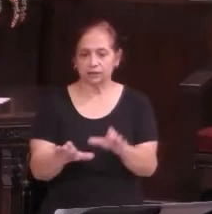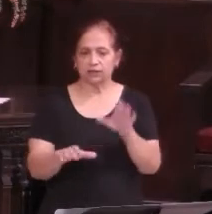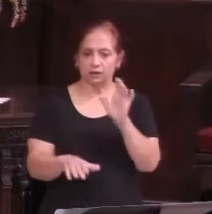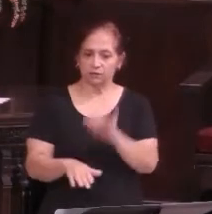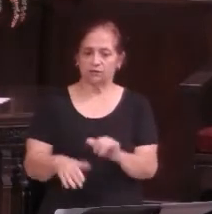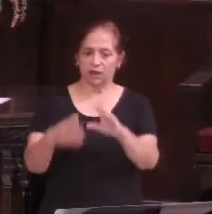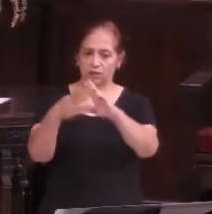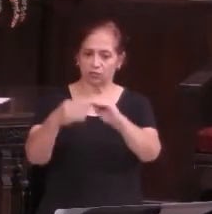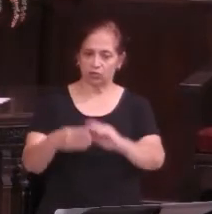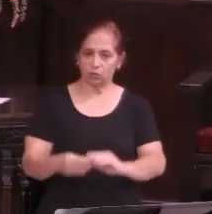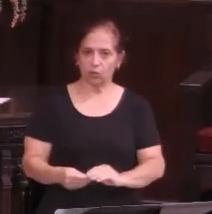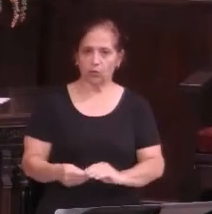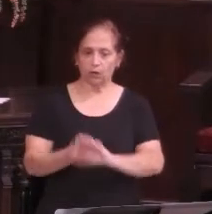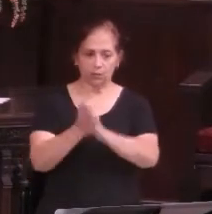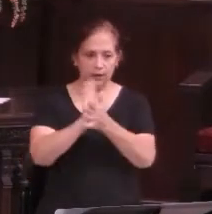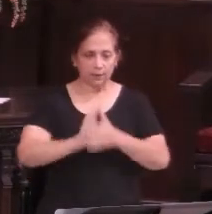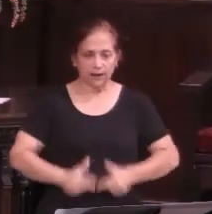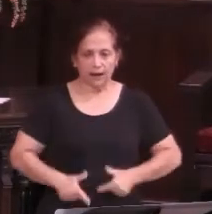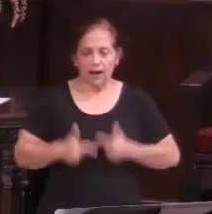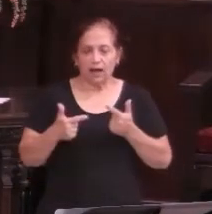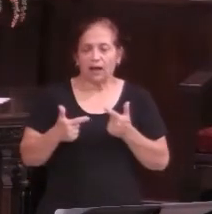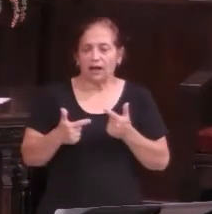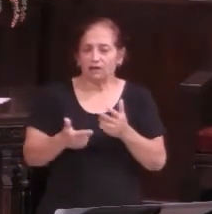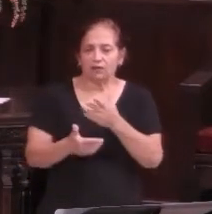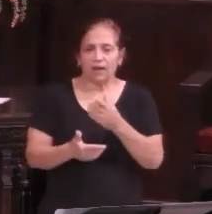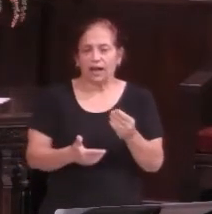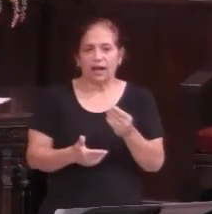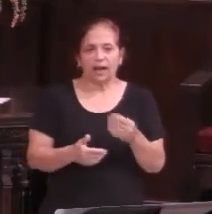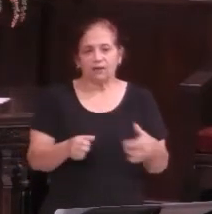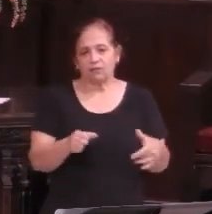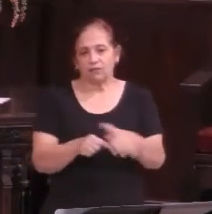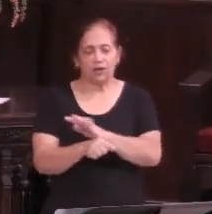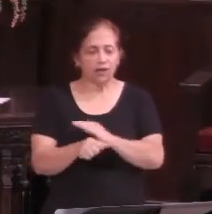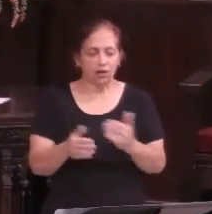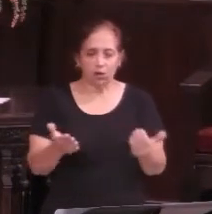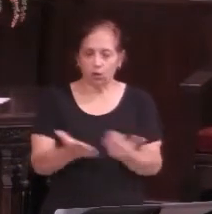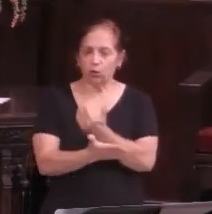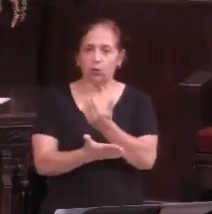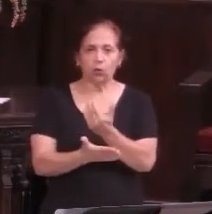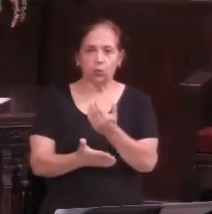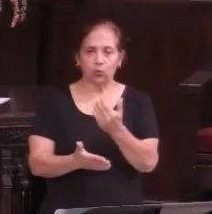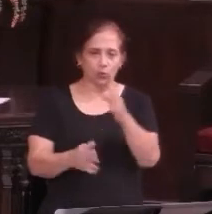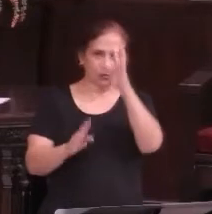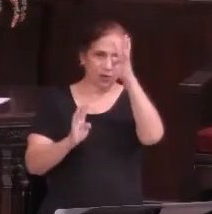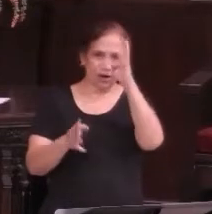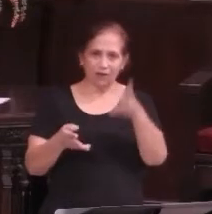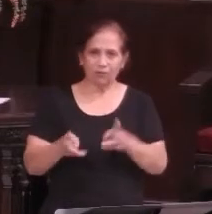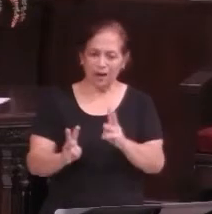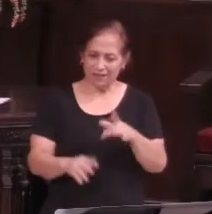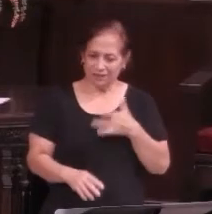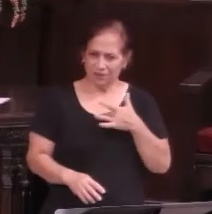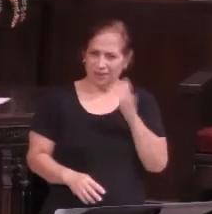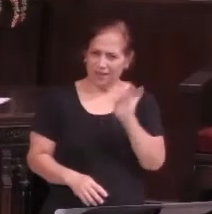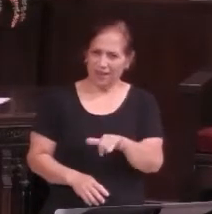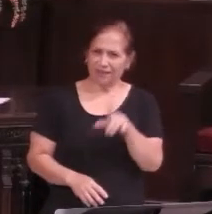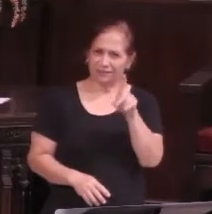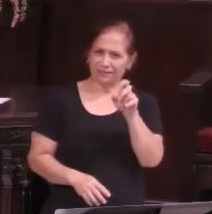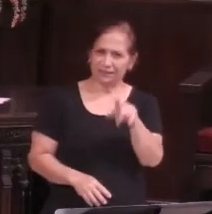this text comes alive in entirely new and dynamic ways. Can you feel that?